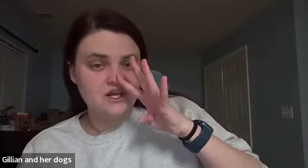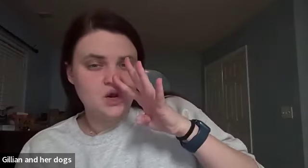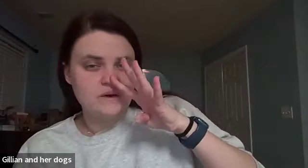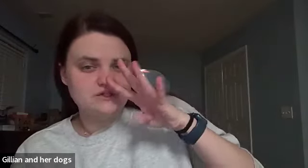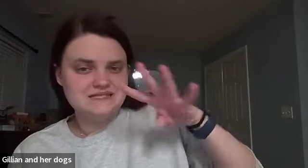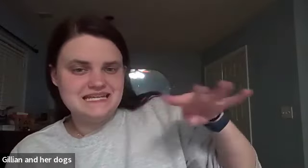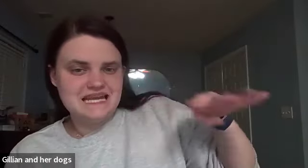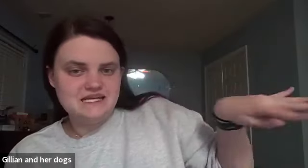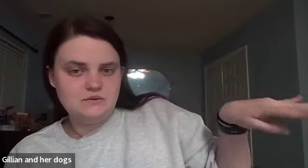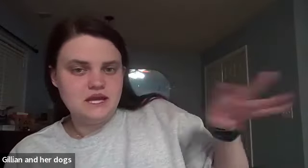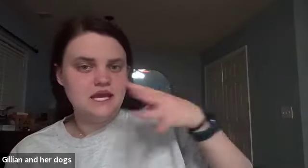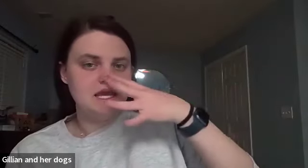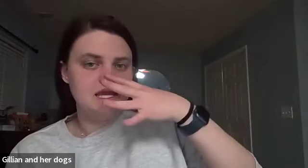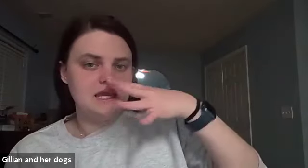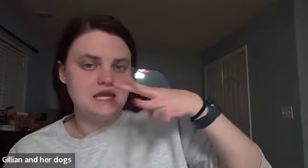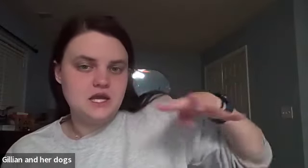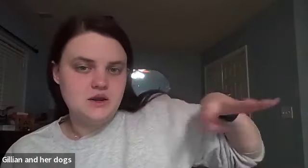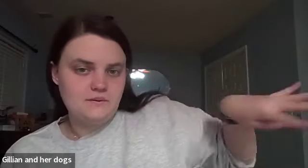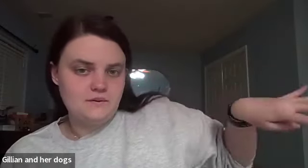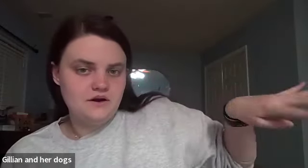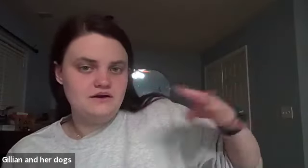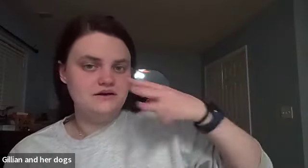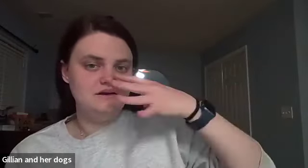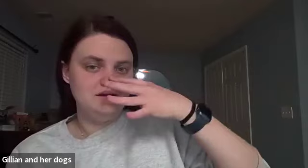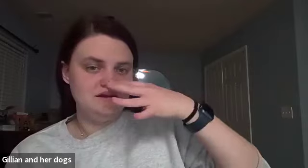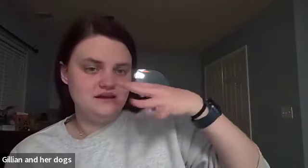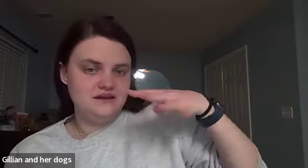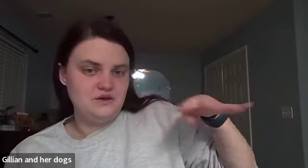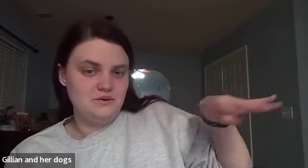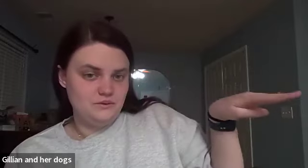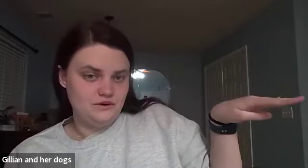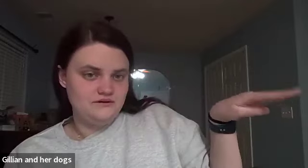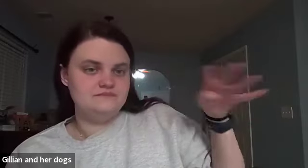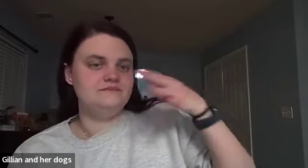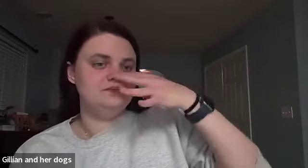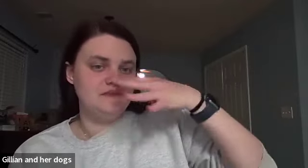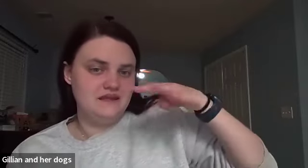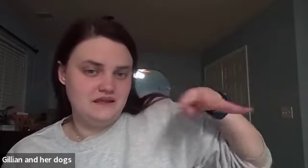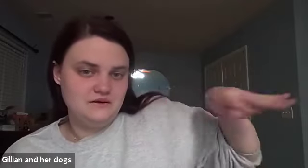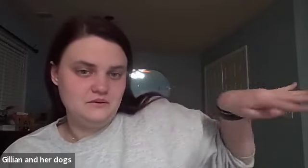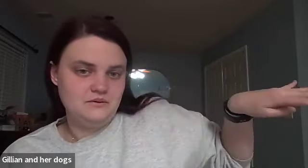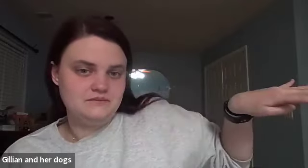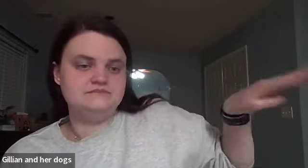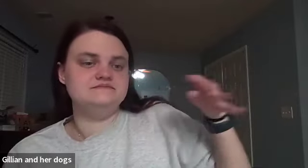you're going to slide it away. Ignore, ignore,